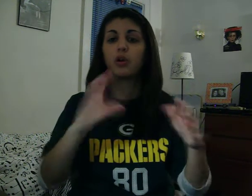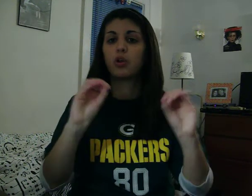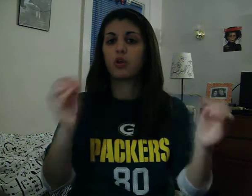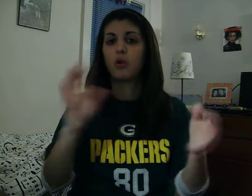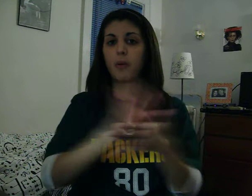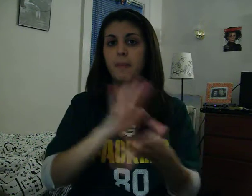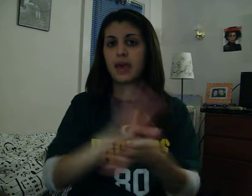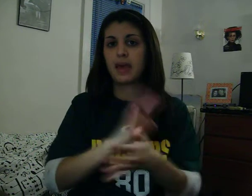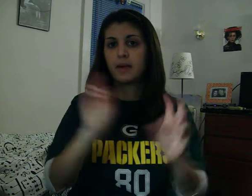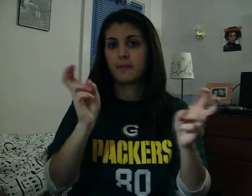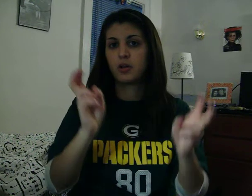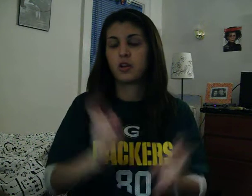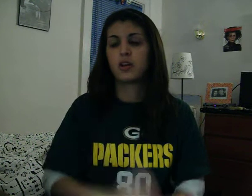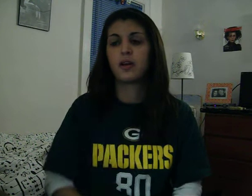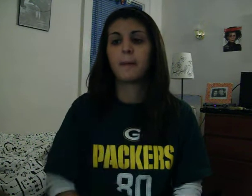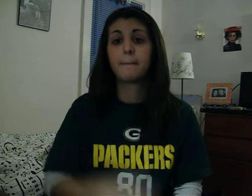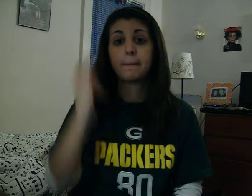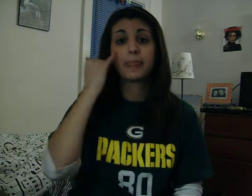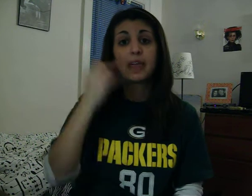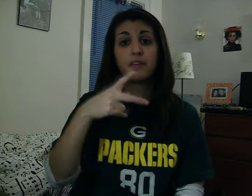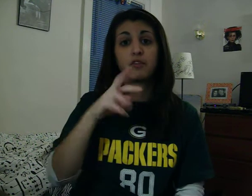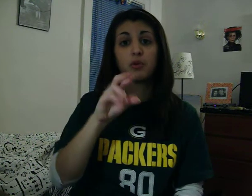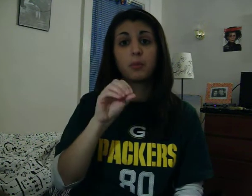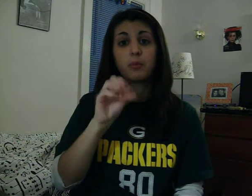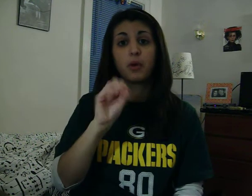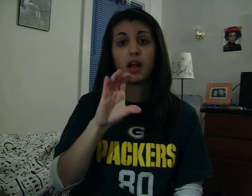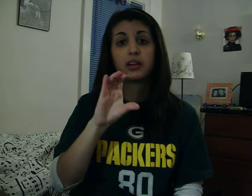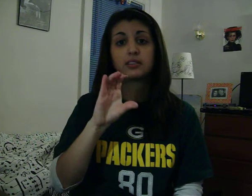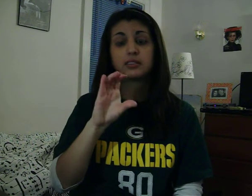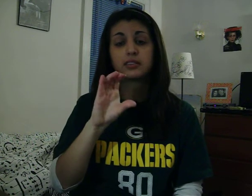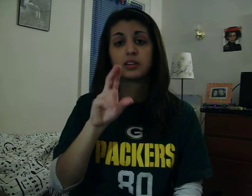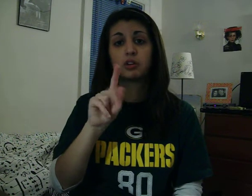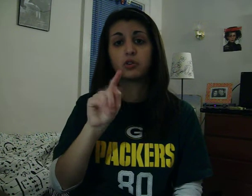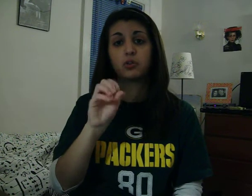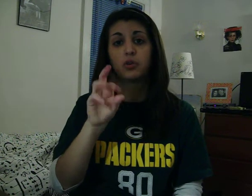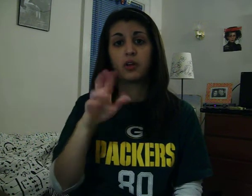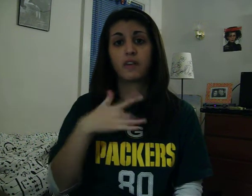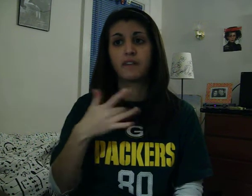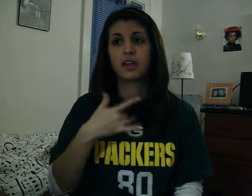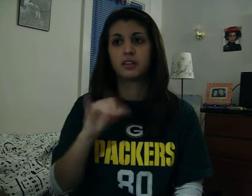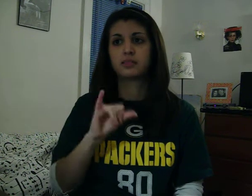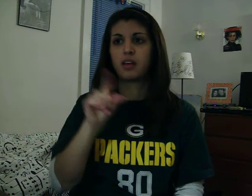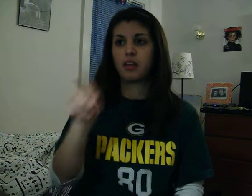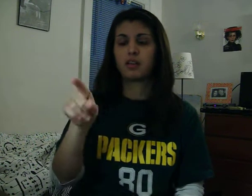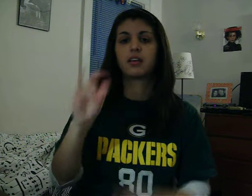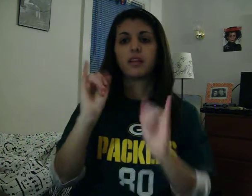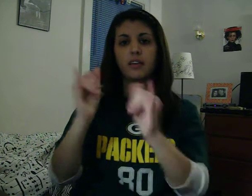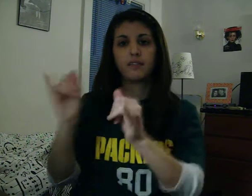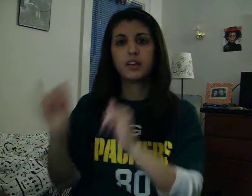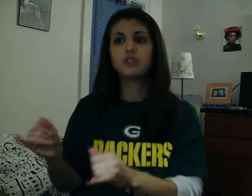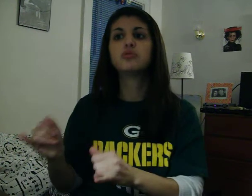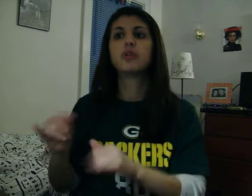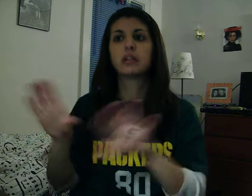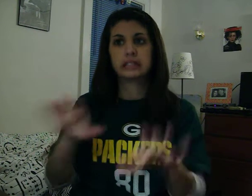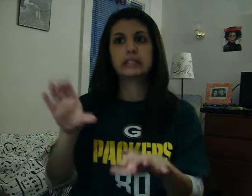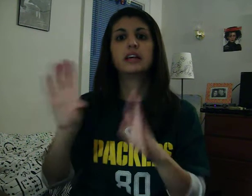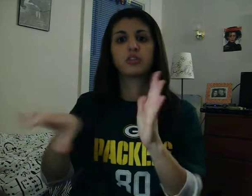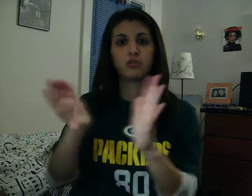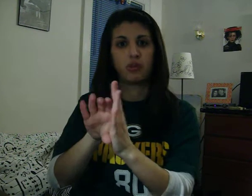the prosecutor feels that the individual has committed offense, he will hold the case for